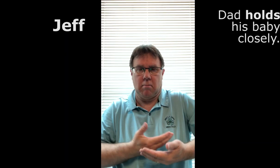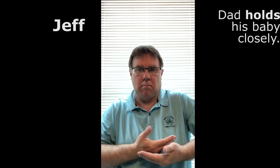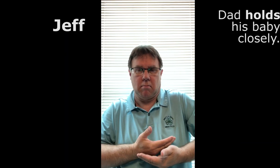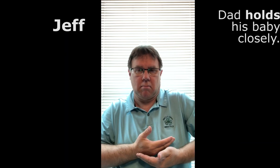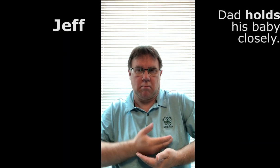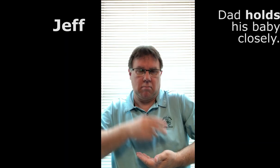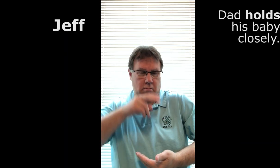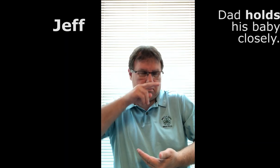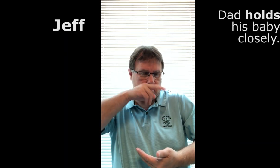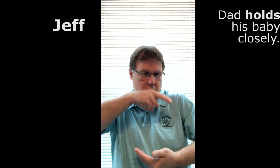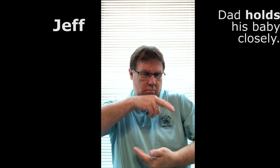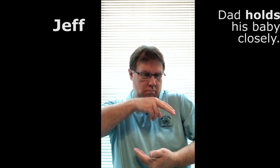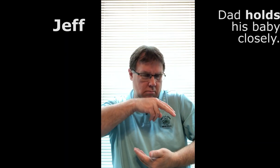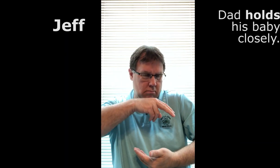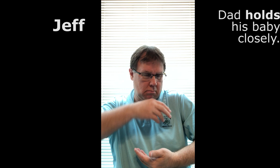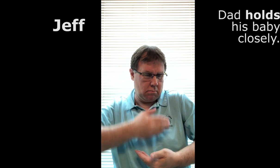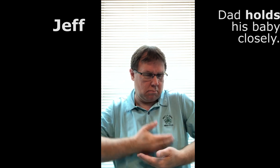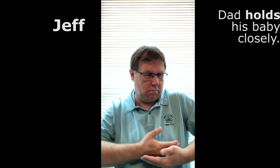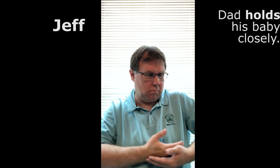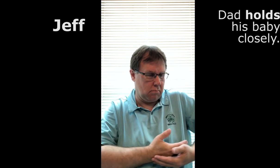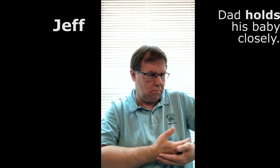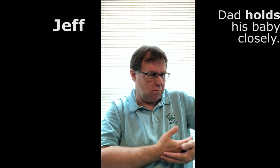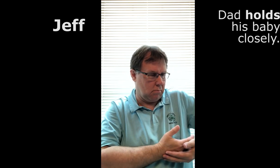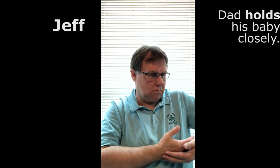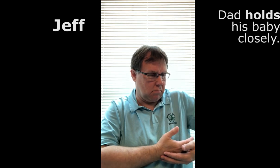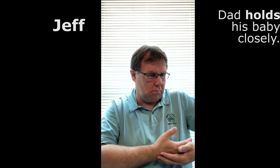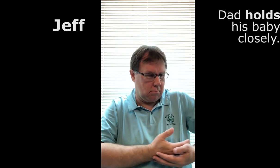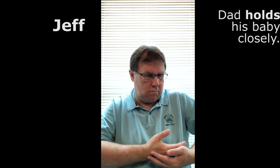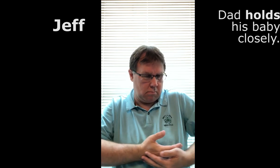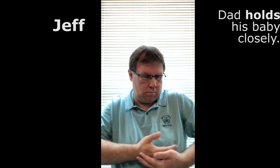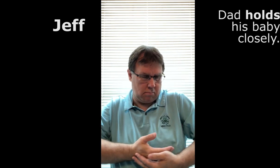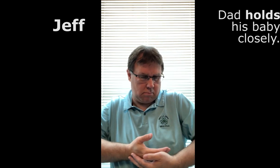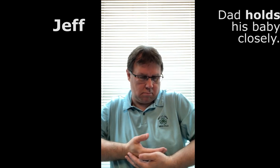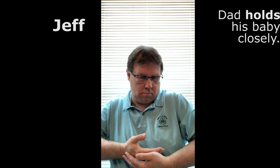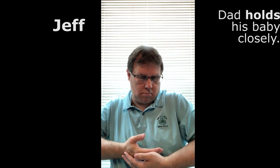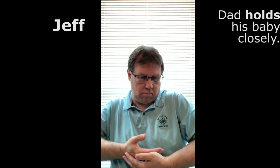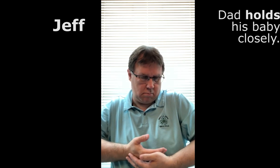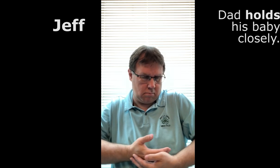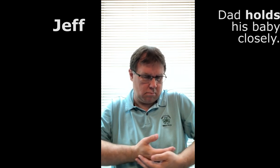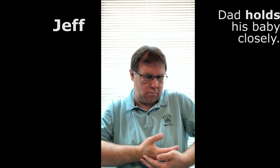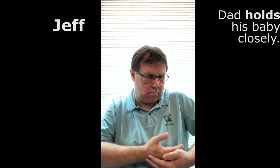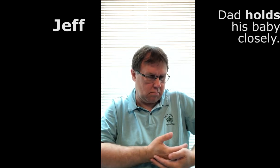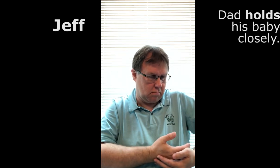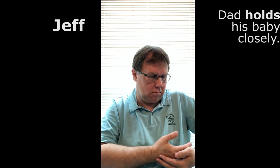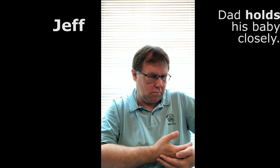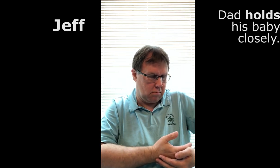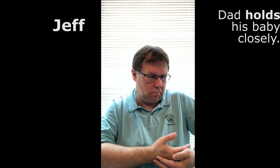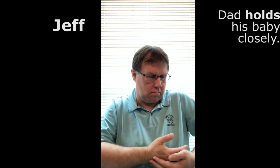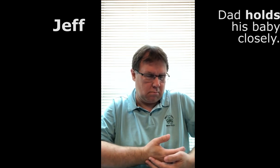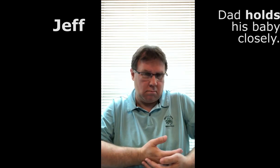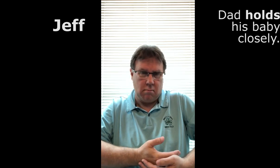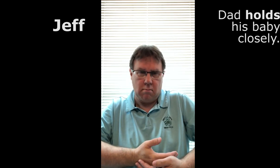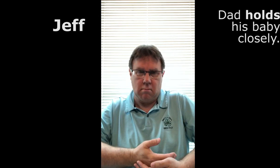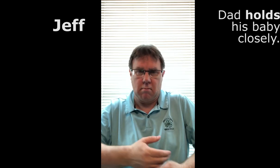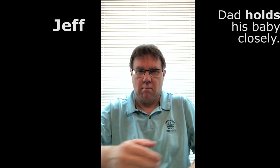The father with his baby looks down as he rocks the baby gently back and